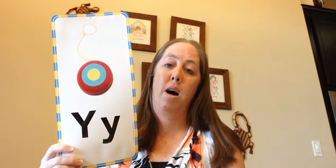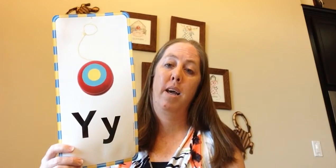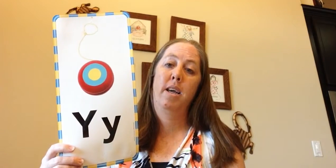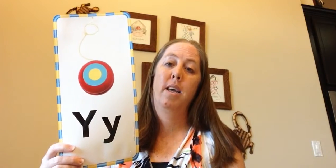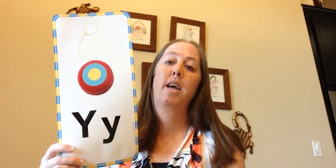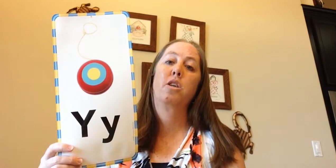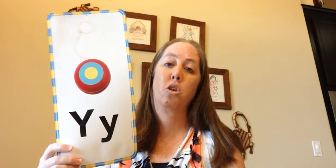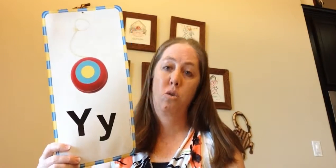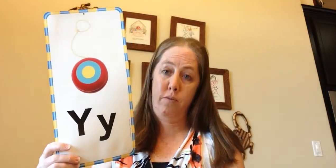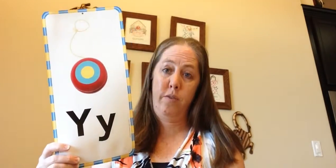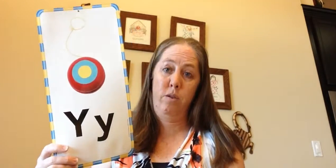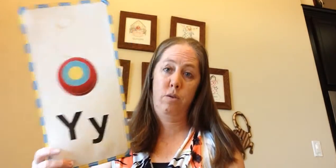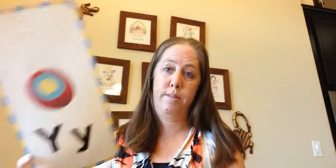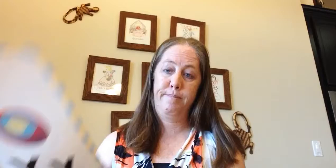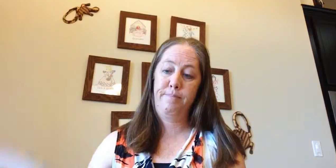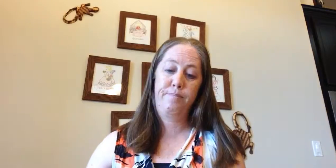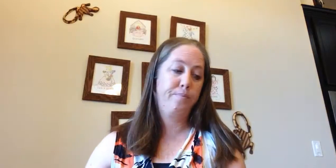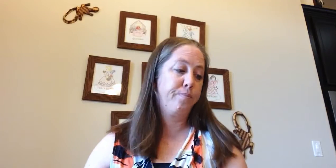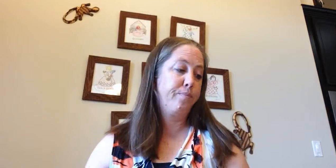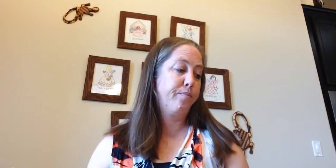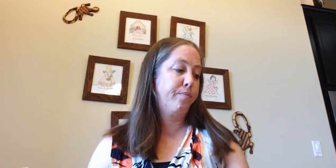Y and U confused.